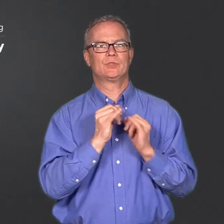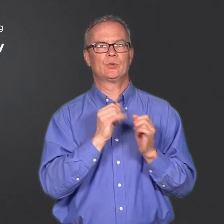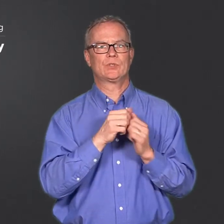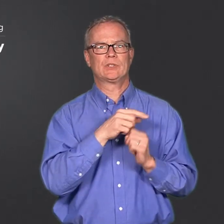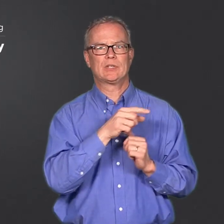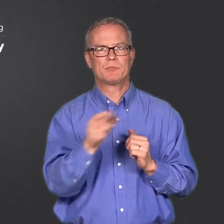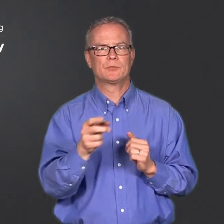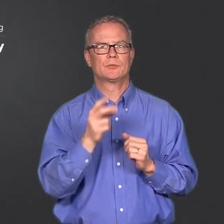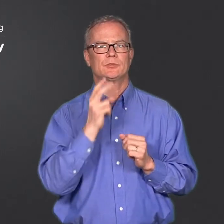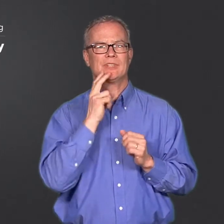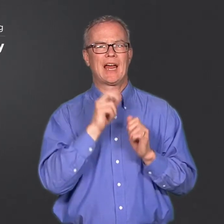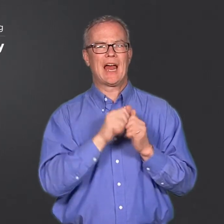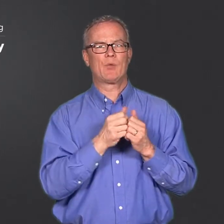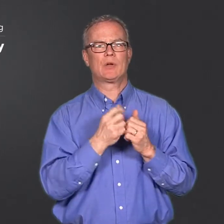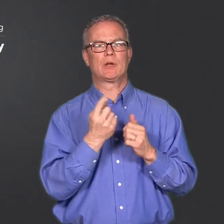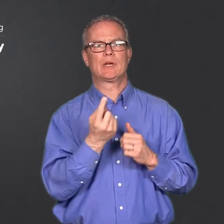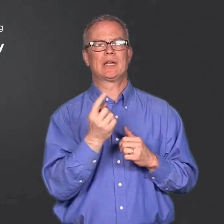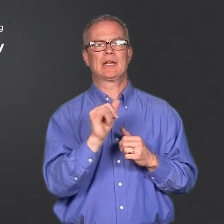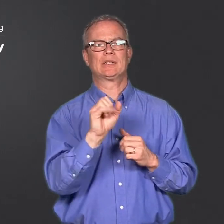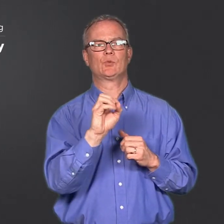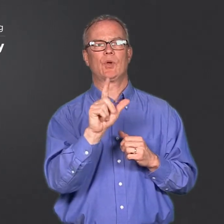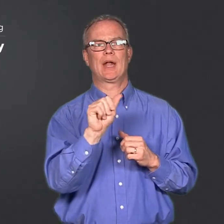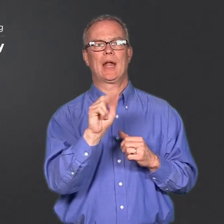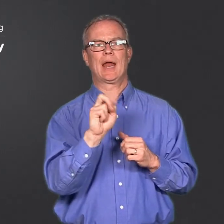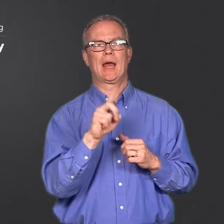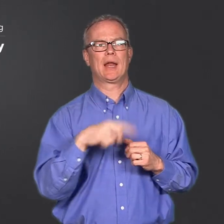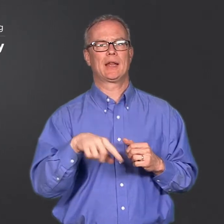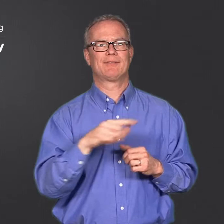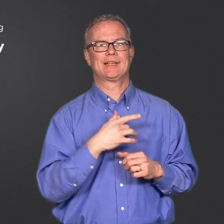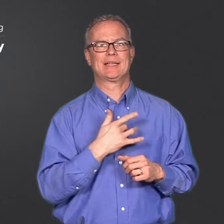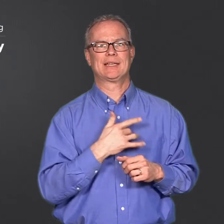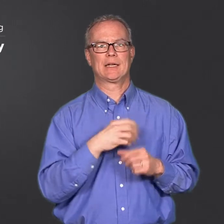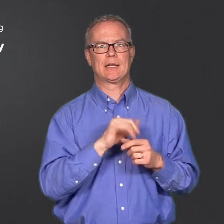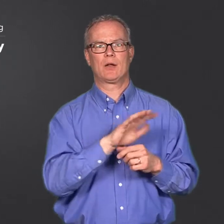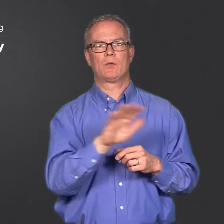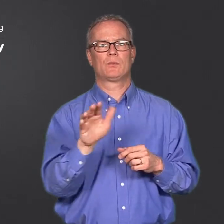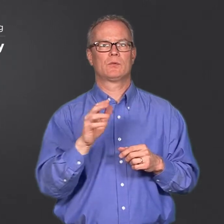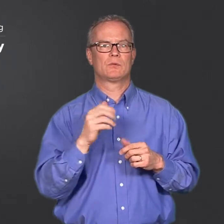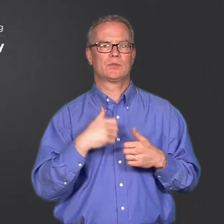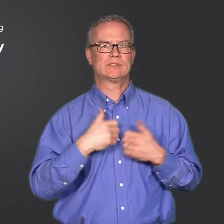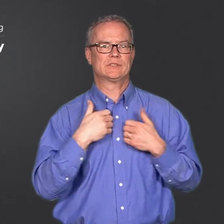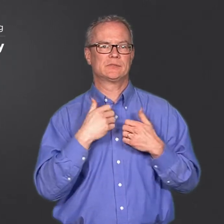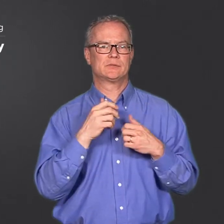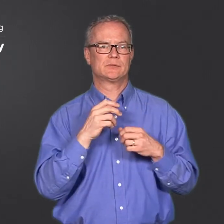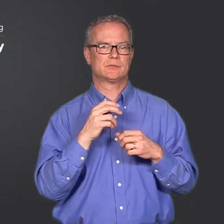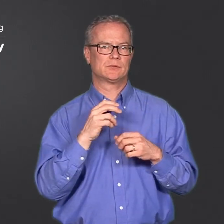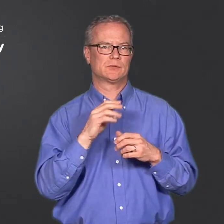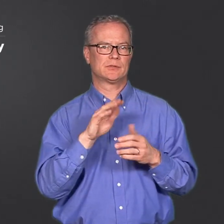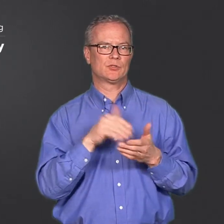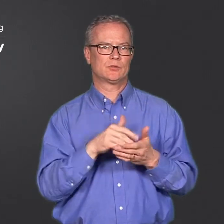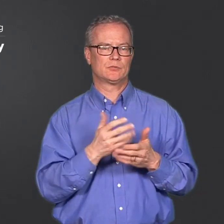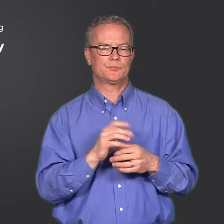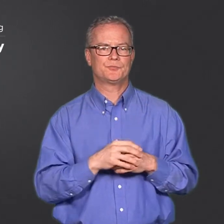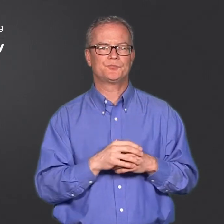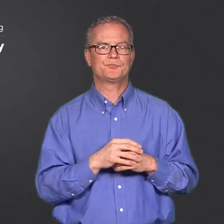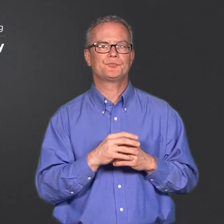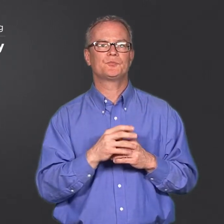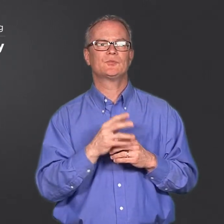identified, then we are going to sit down and have an interview with them to determine their feelings of isolation in their current